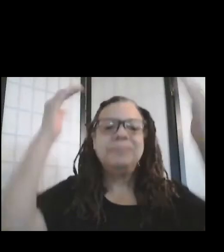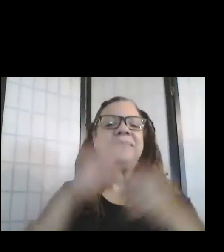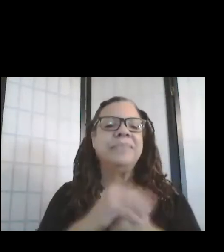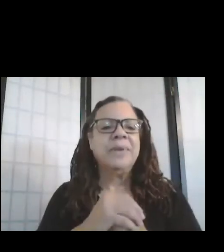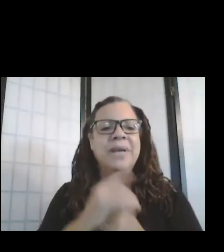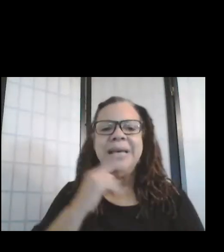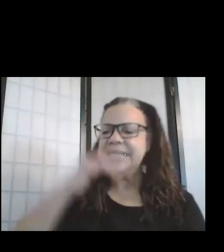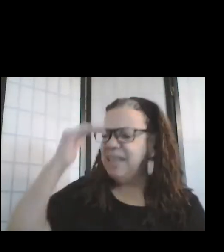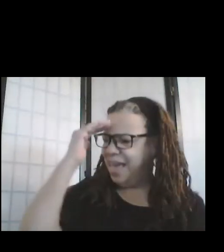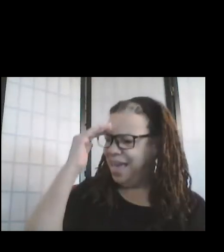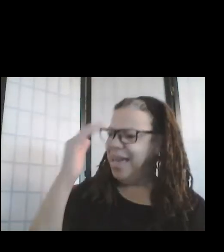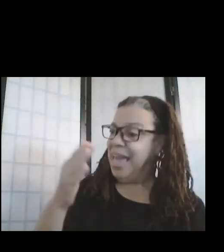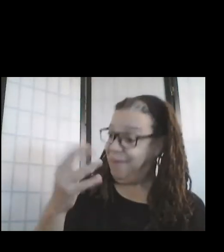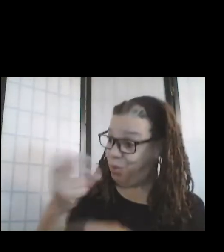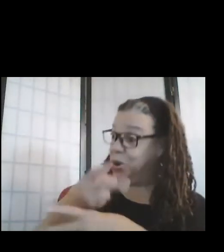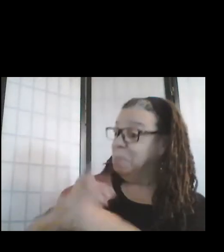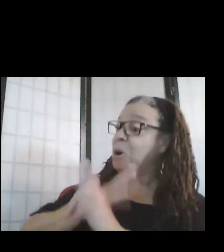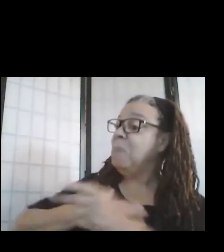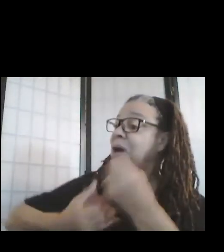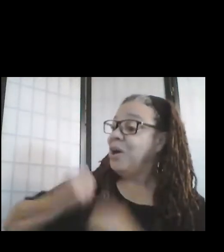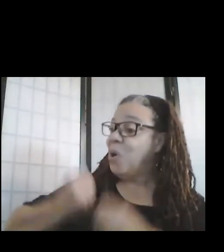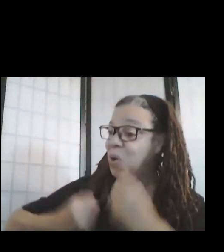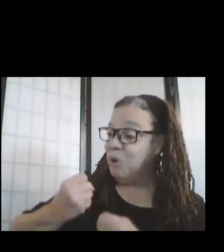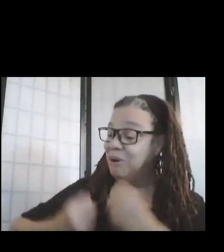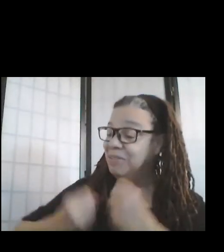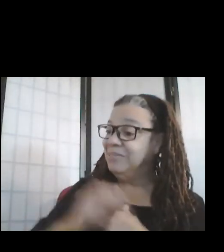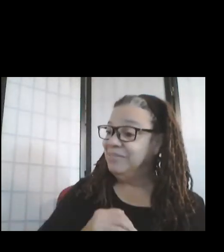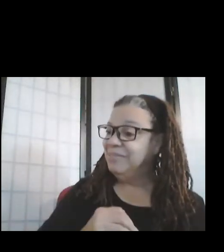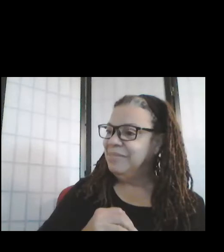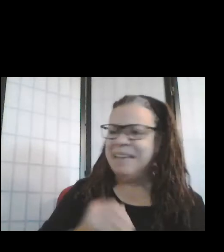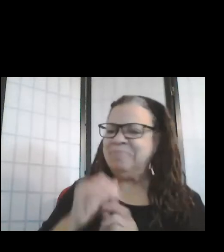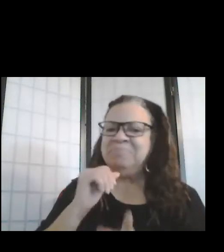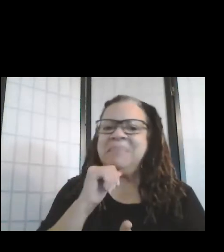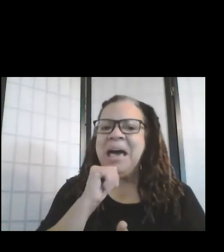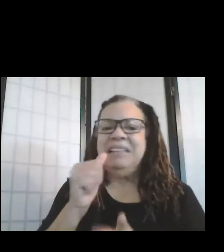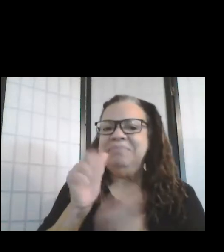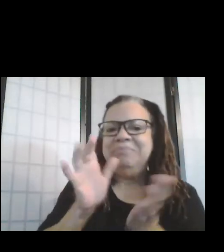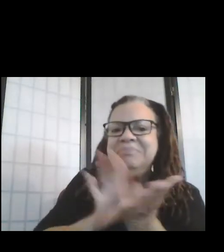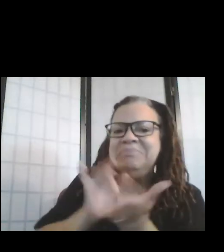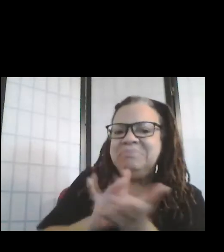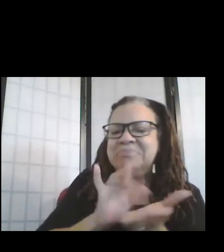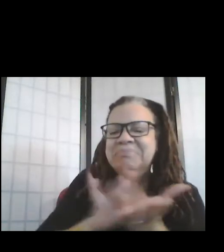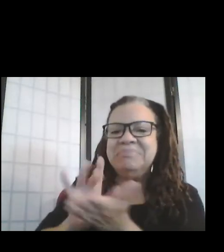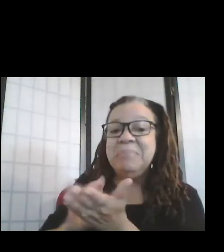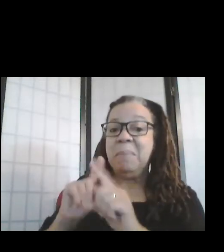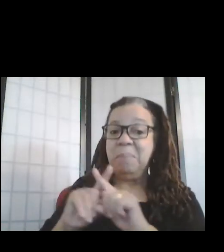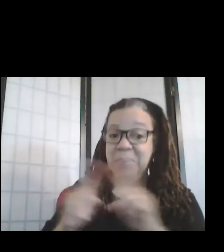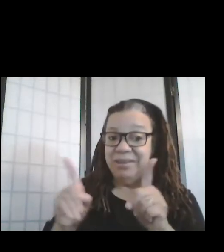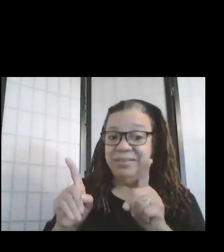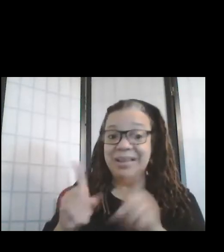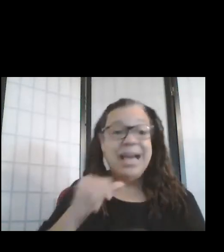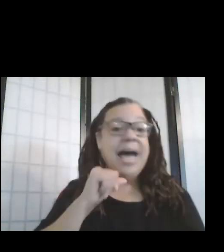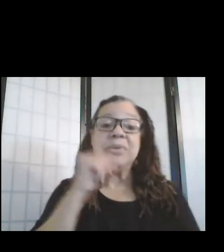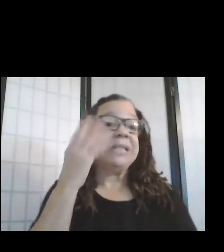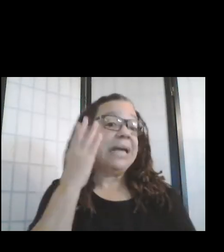one day, if you ever want to borrow it. I didn't abuse the privilege. For one thing, I wasn't an